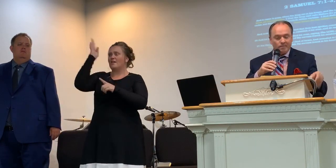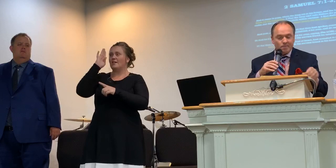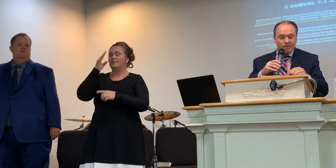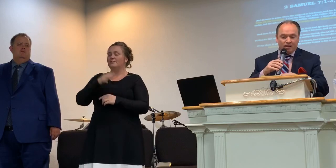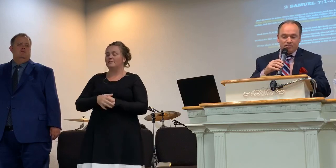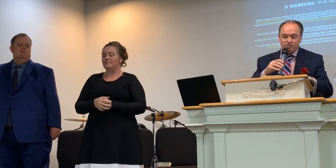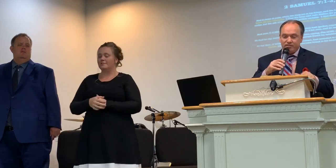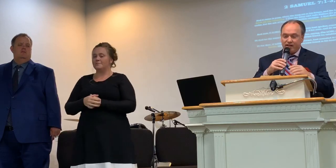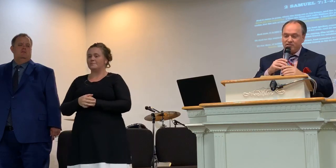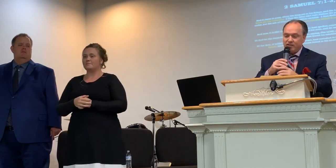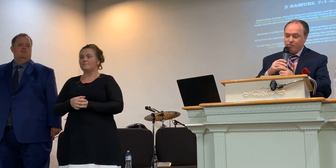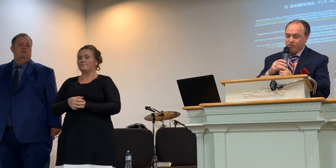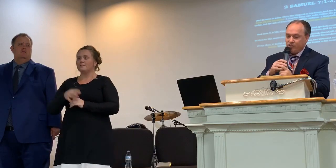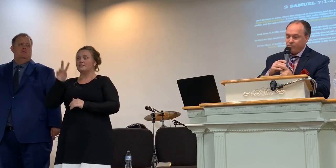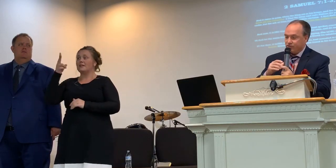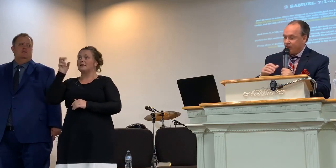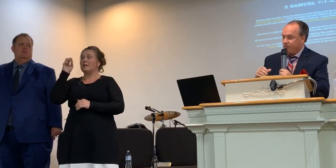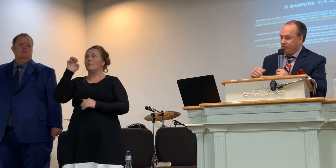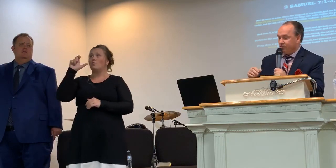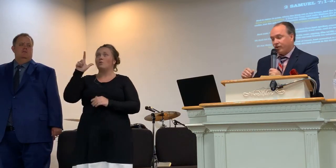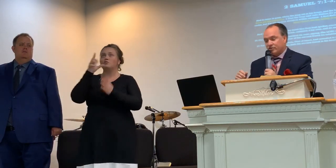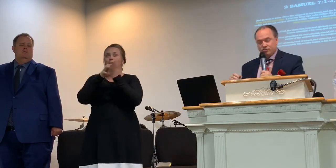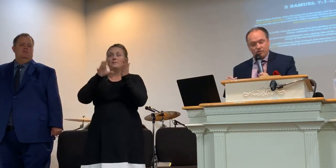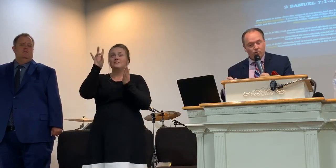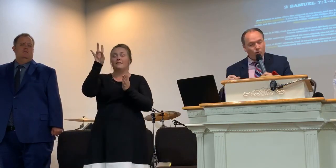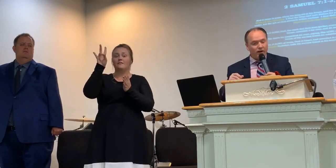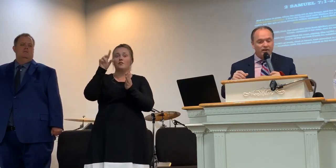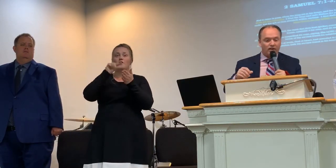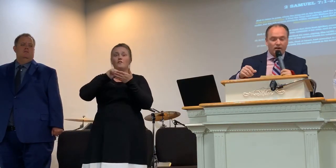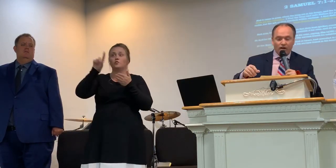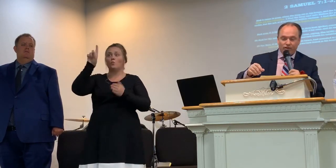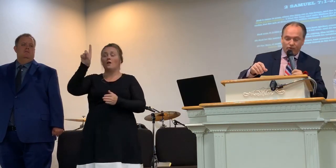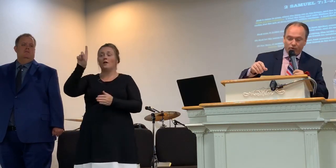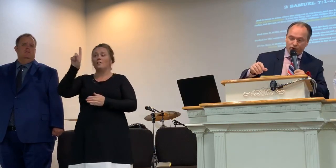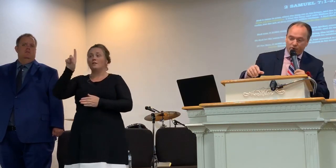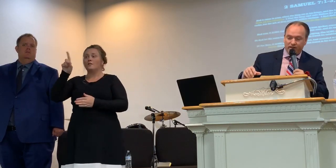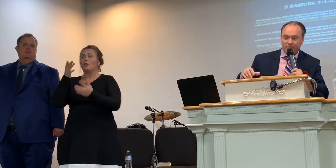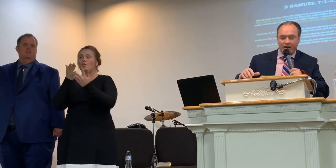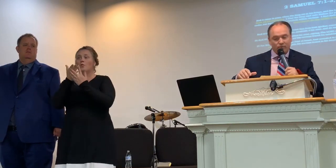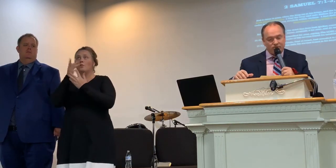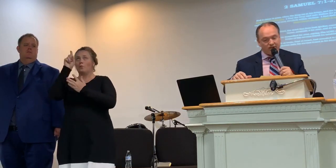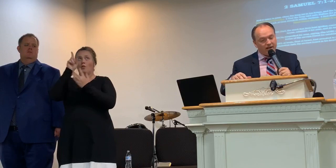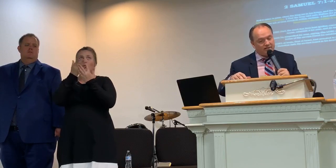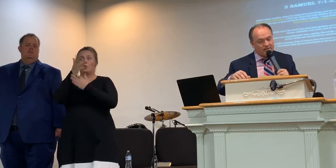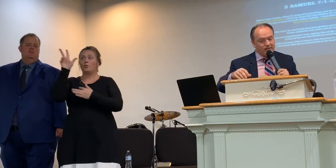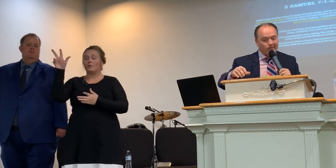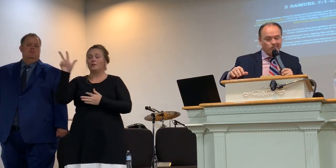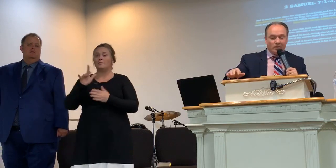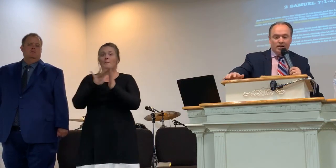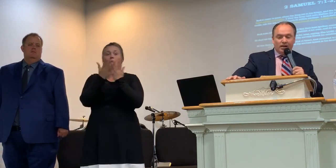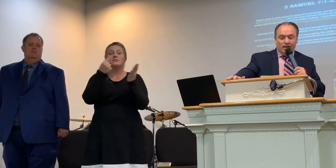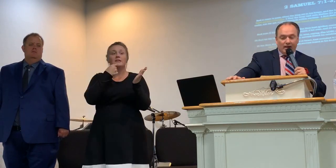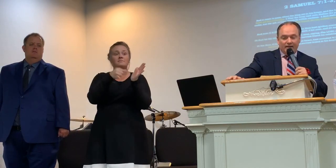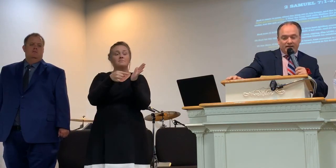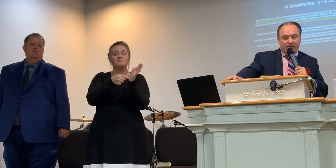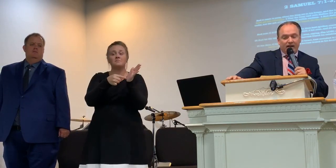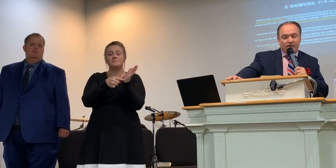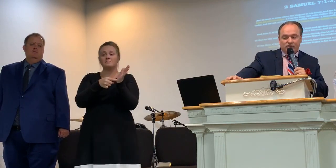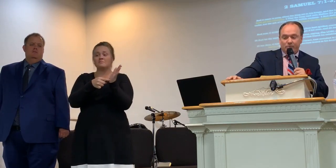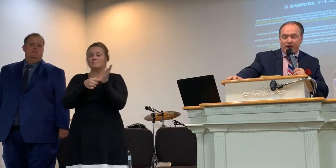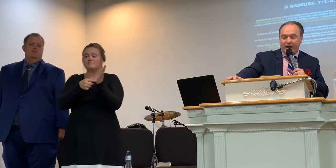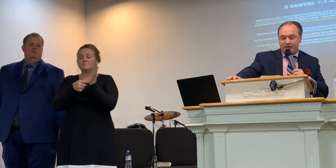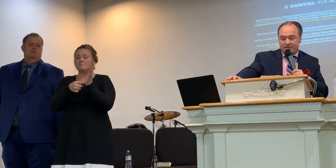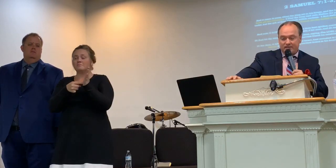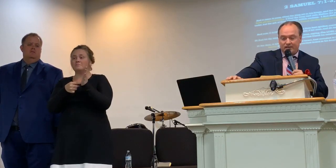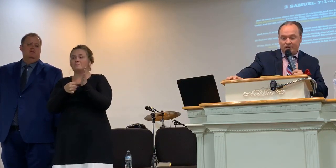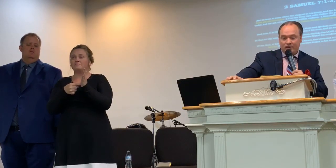God. 2 Samuel chapter 7 and verse 1 through 3. The Bible says, "And it came